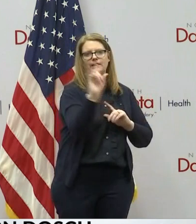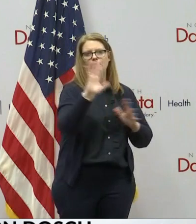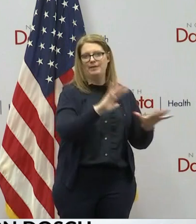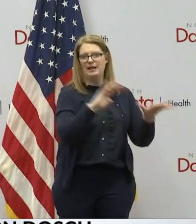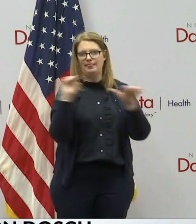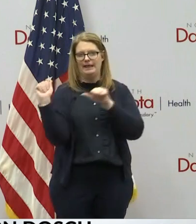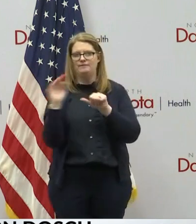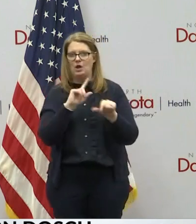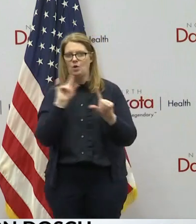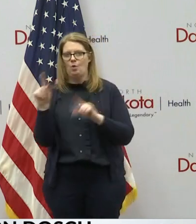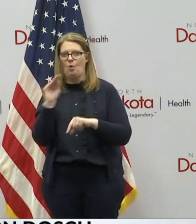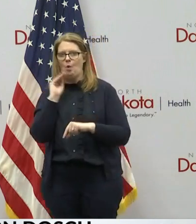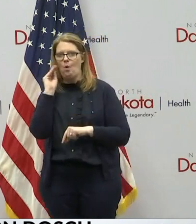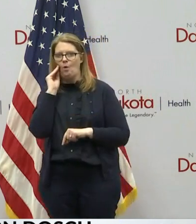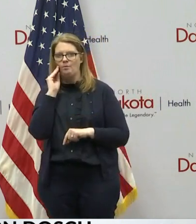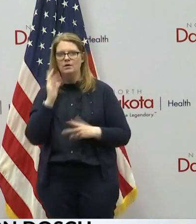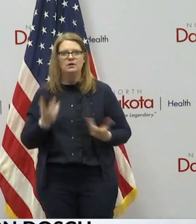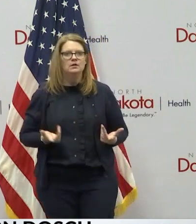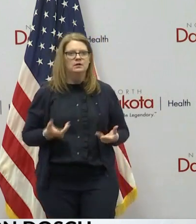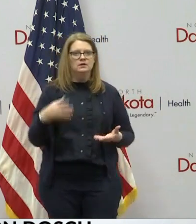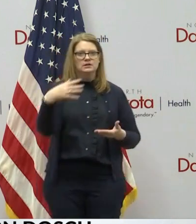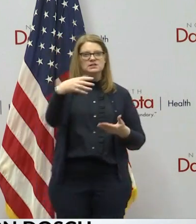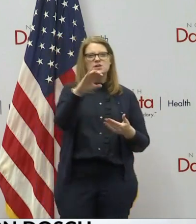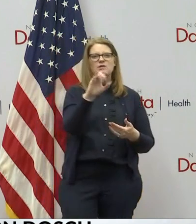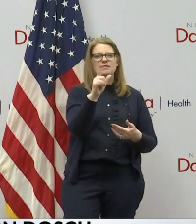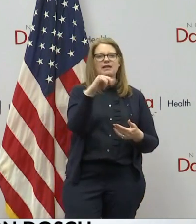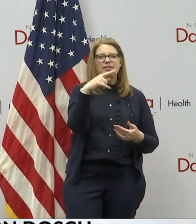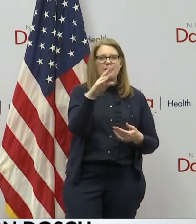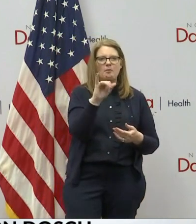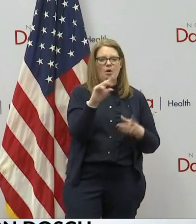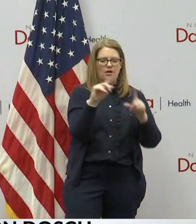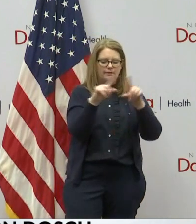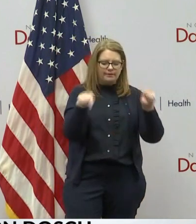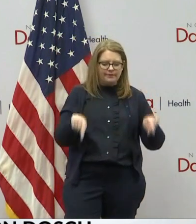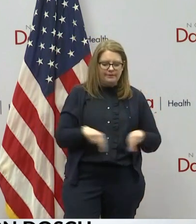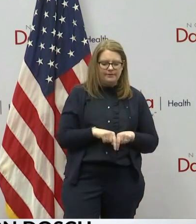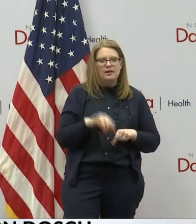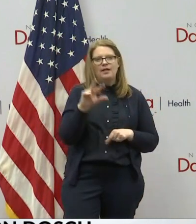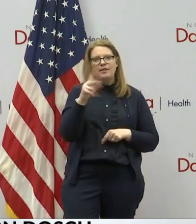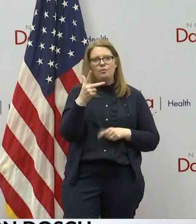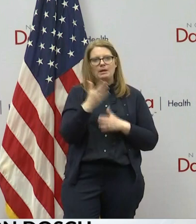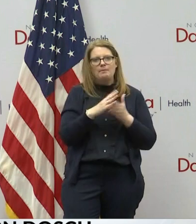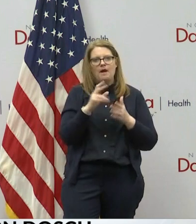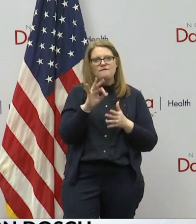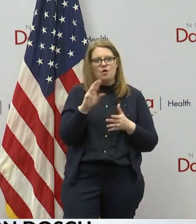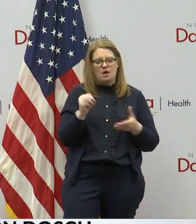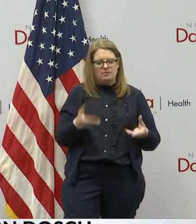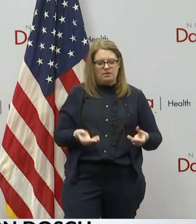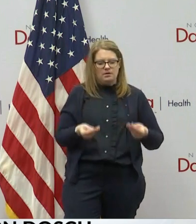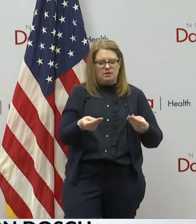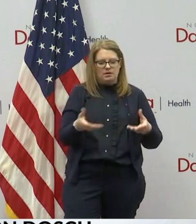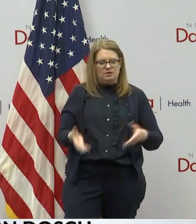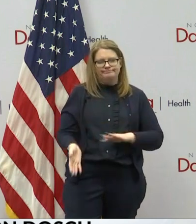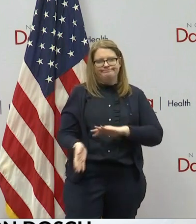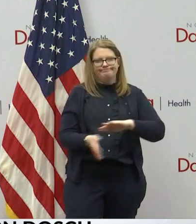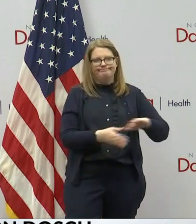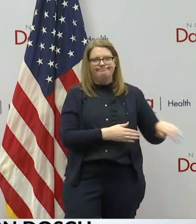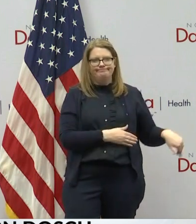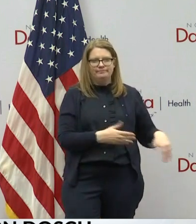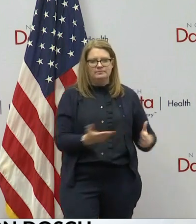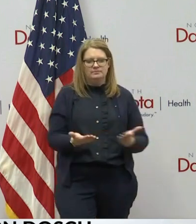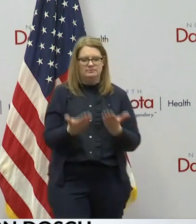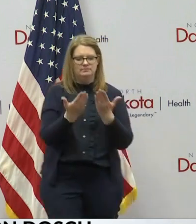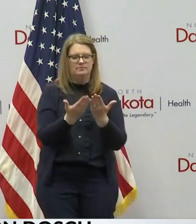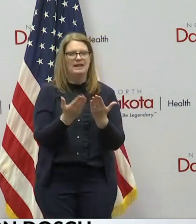All of the clipboards, all of the three-part forms will be set aside, and the guardsmen and public health officials will